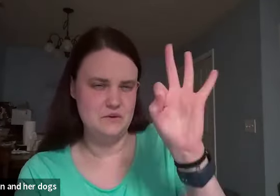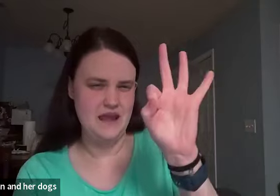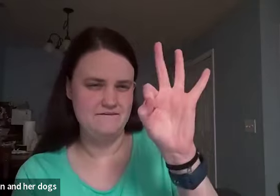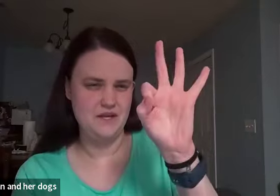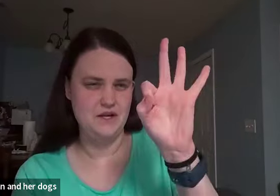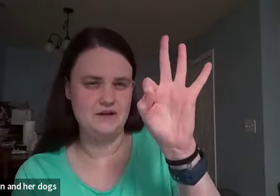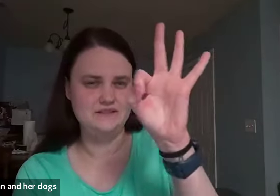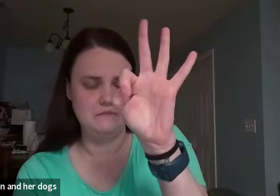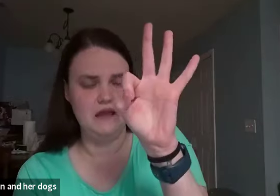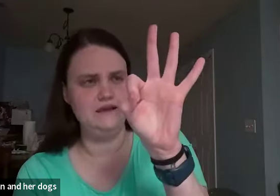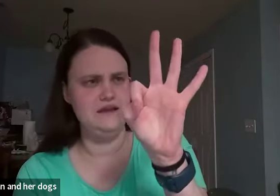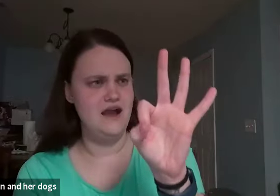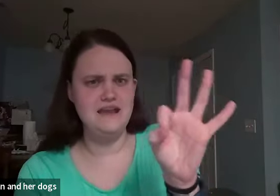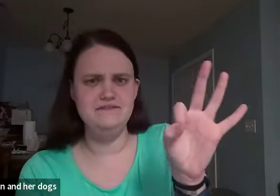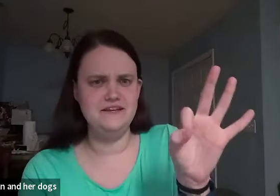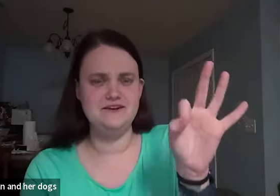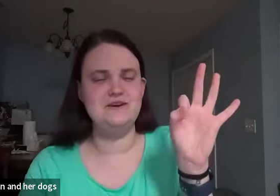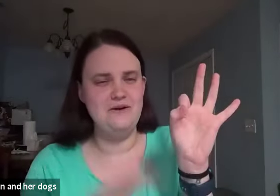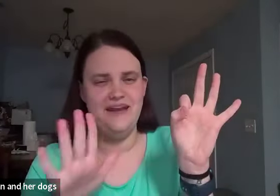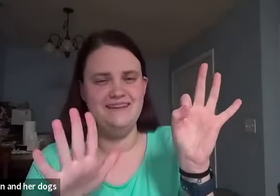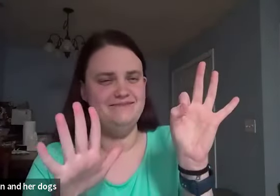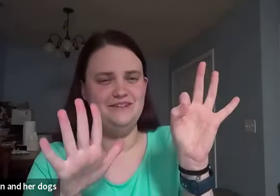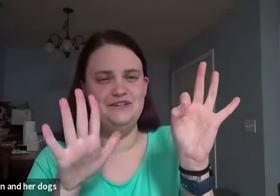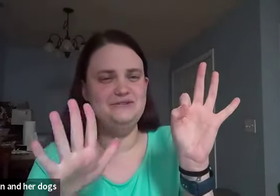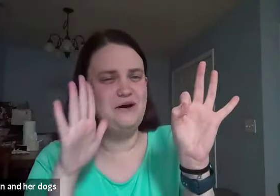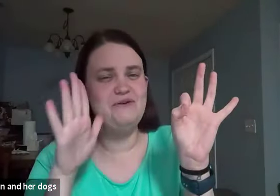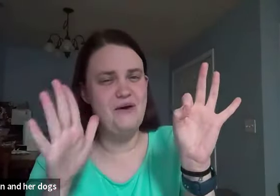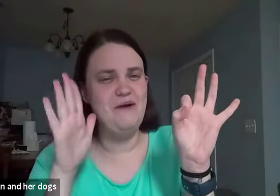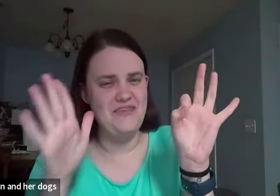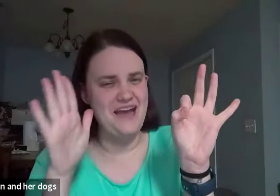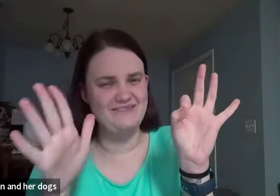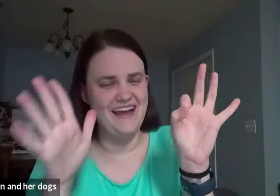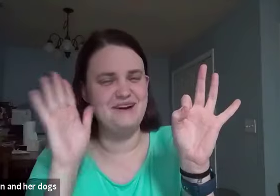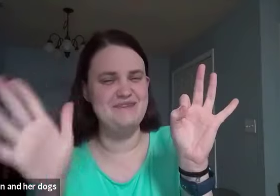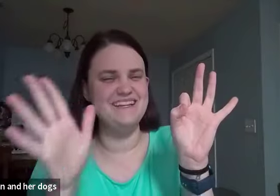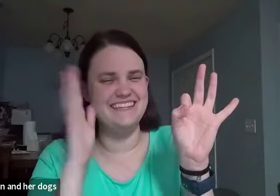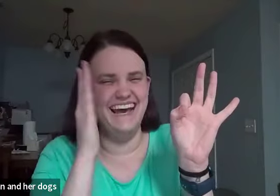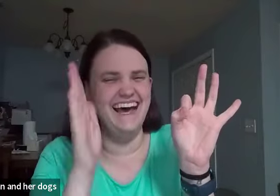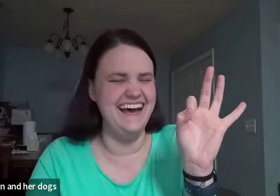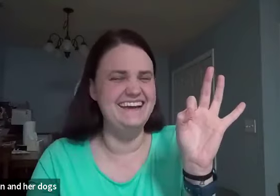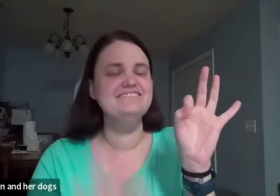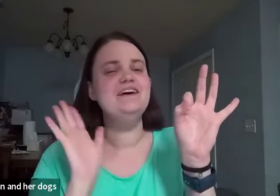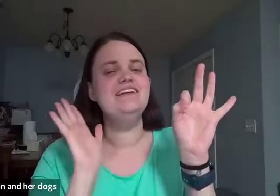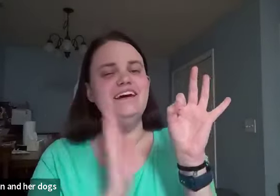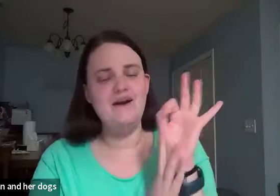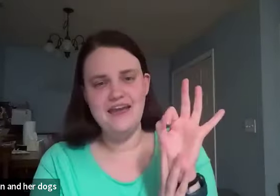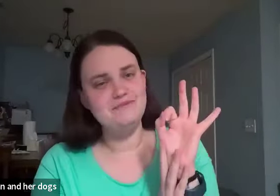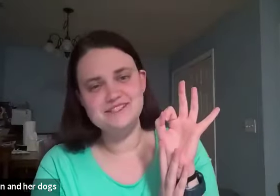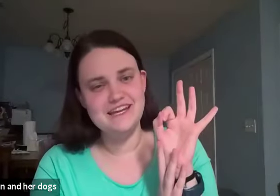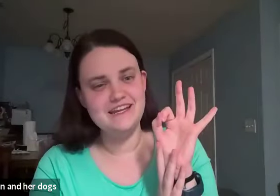So nine fingers. Okay. You don't know what that, I promise. Okay, I'm gonna say it